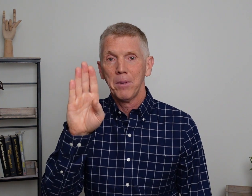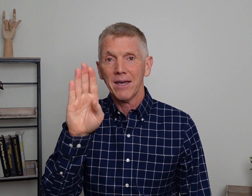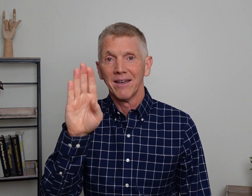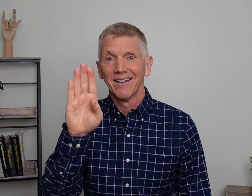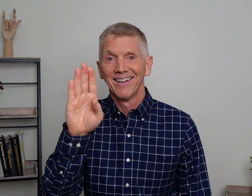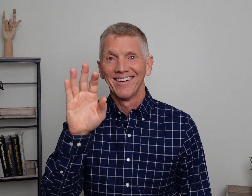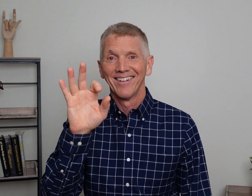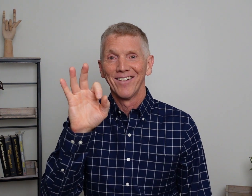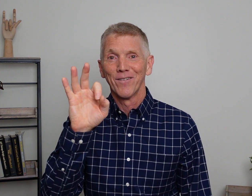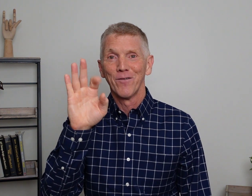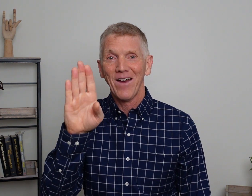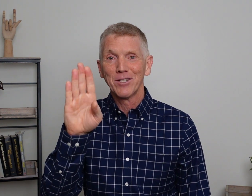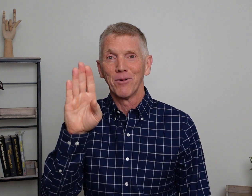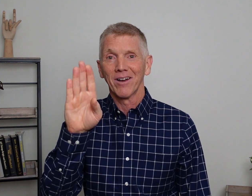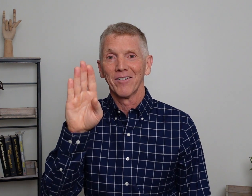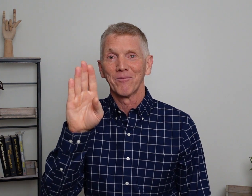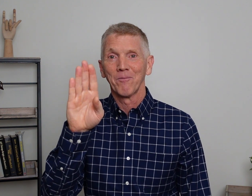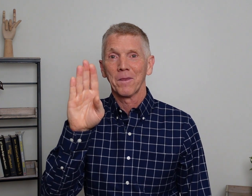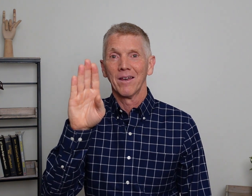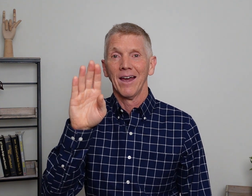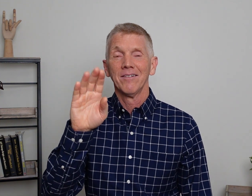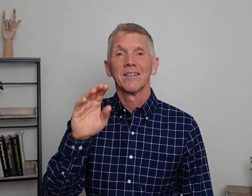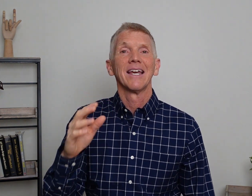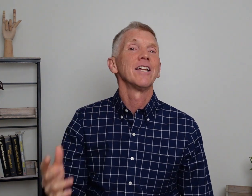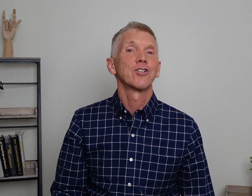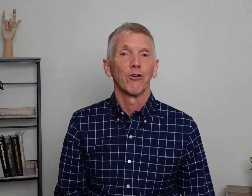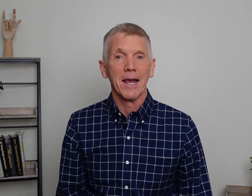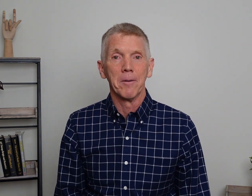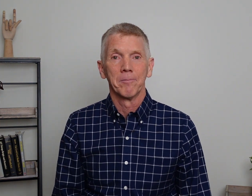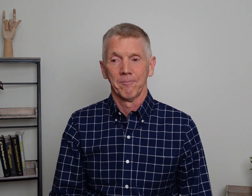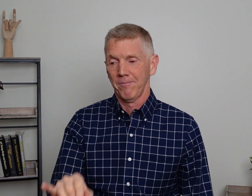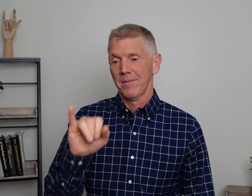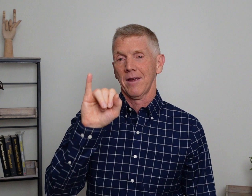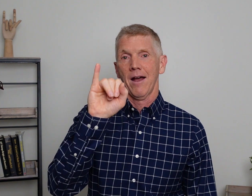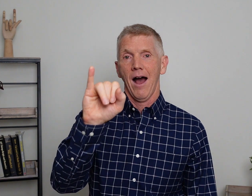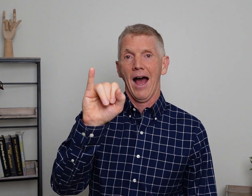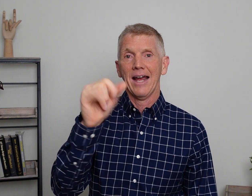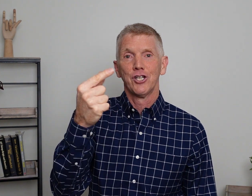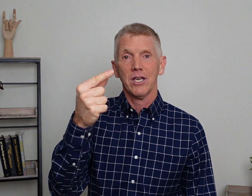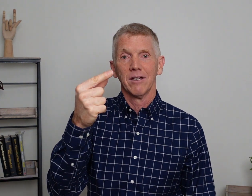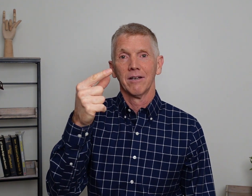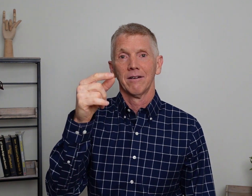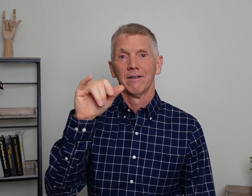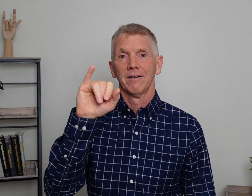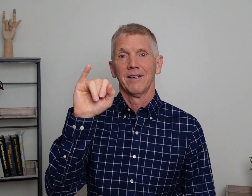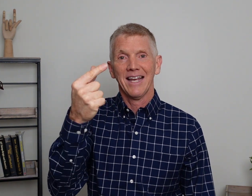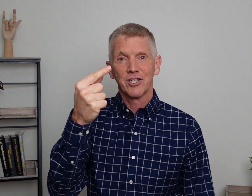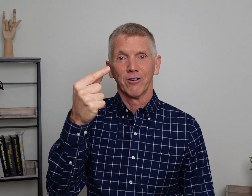FB for Facebook. Okay? Instagram, IG.